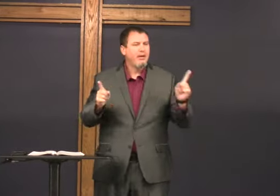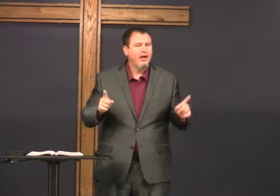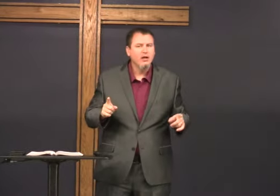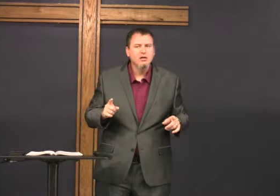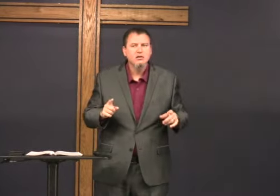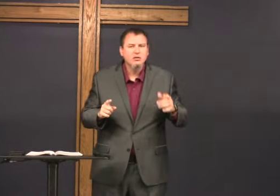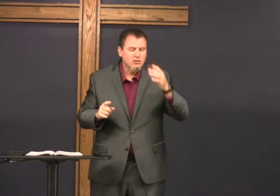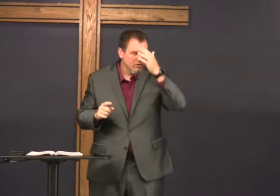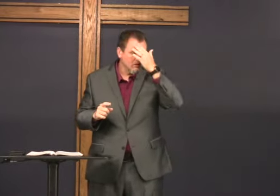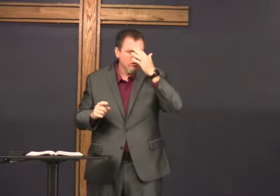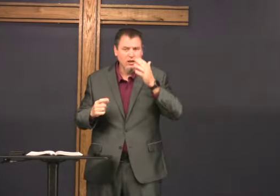But